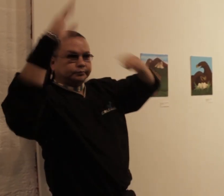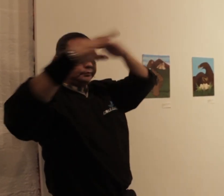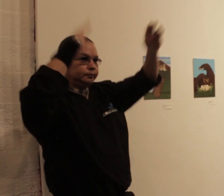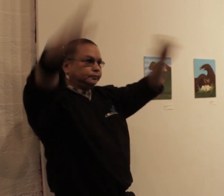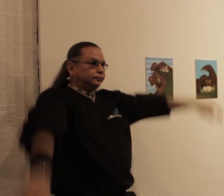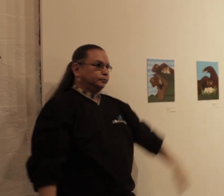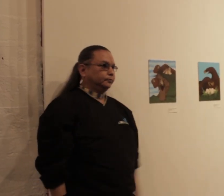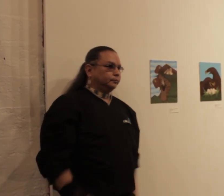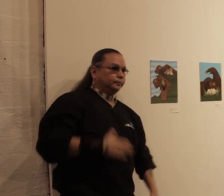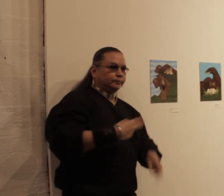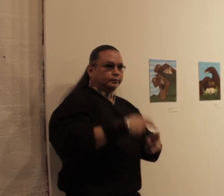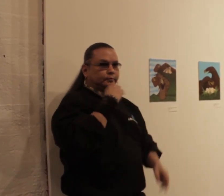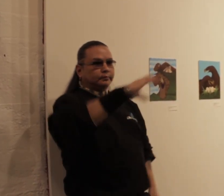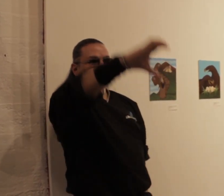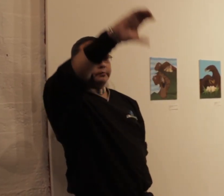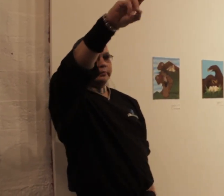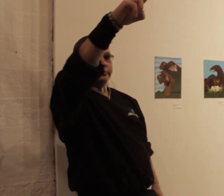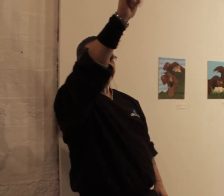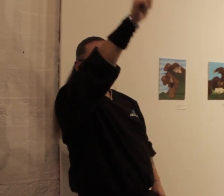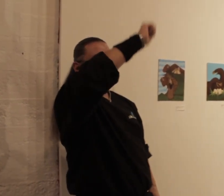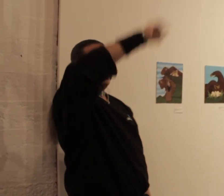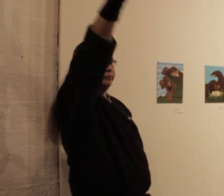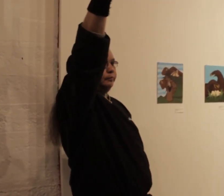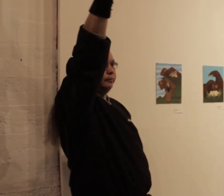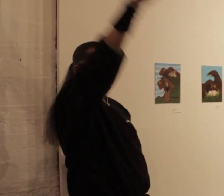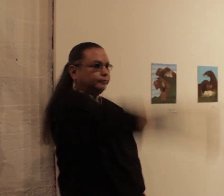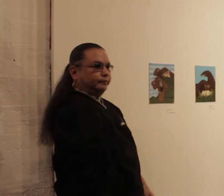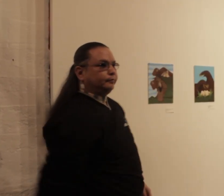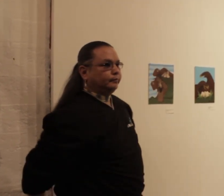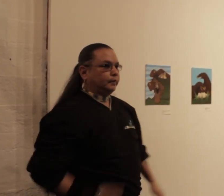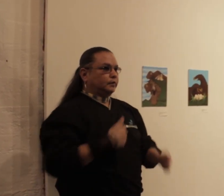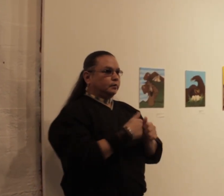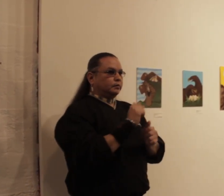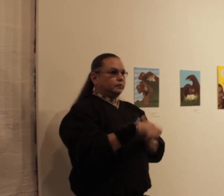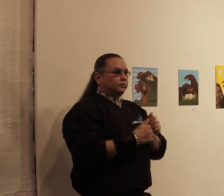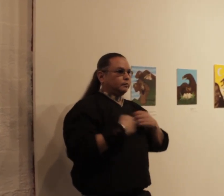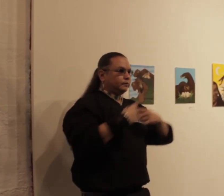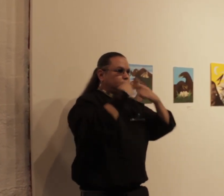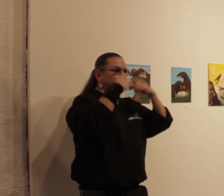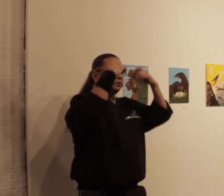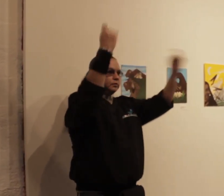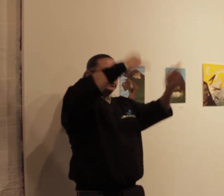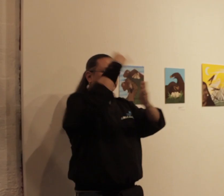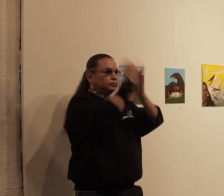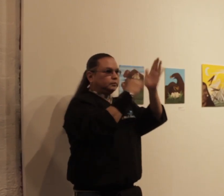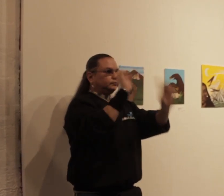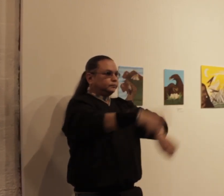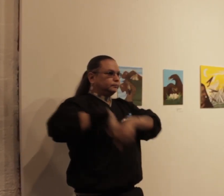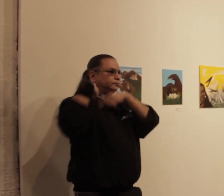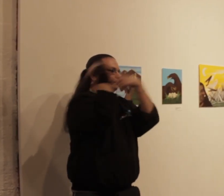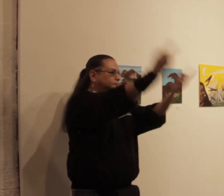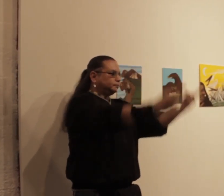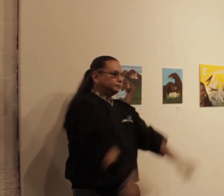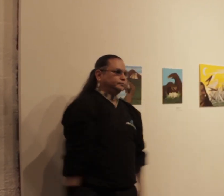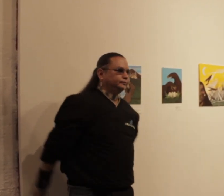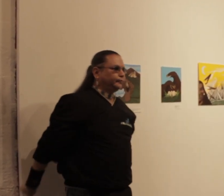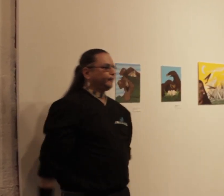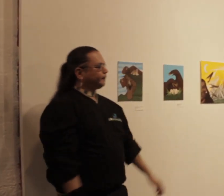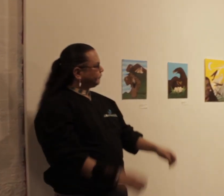Hey everyone, I am Chad, and I have been